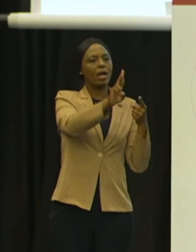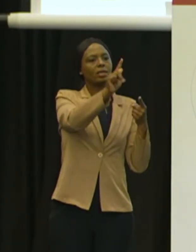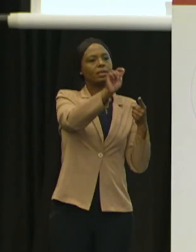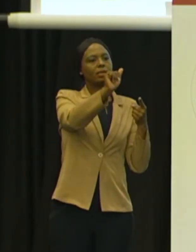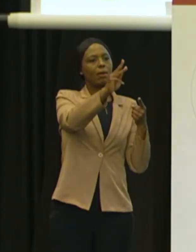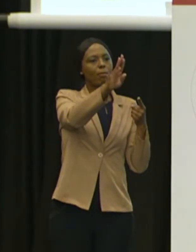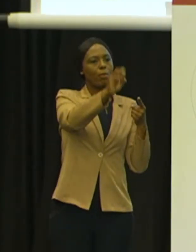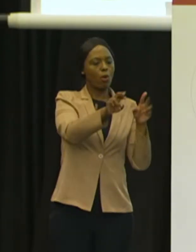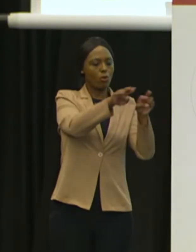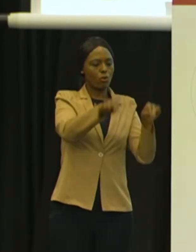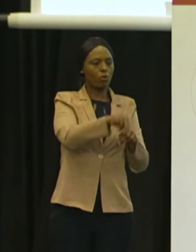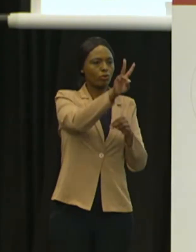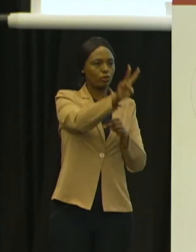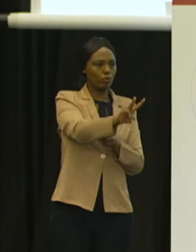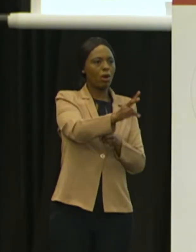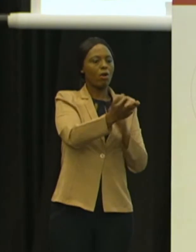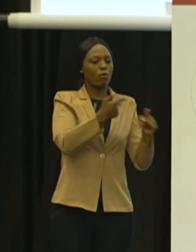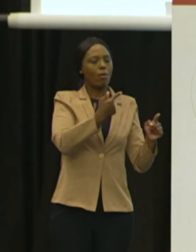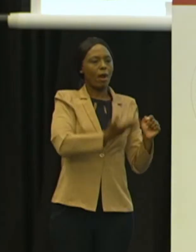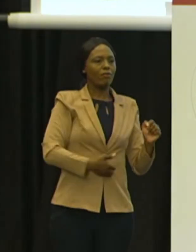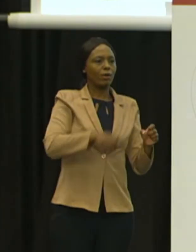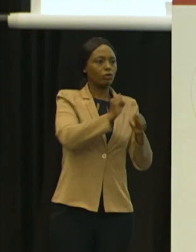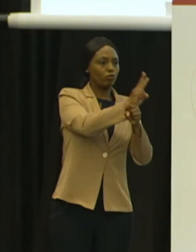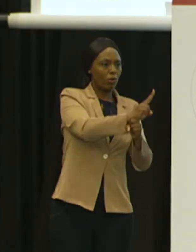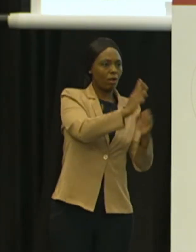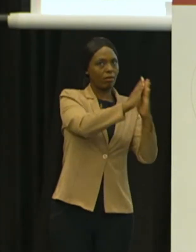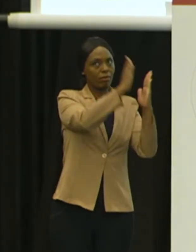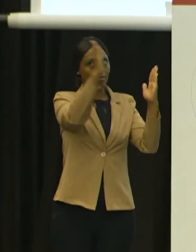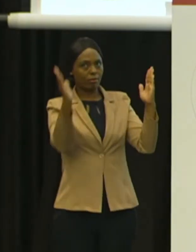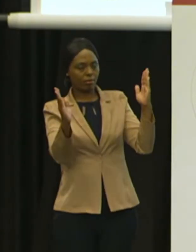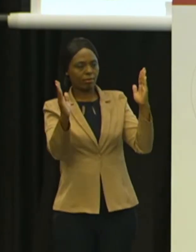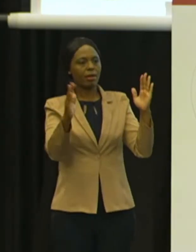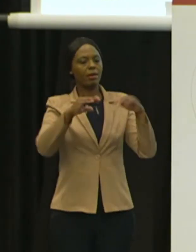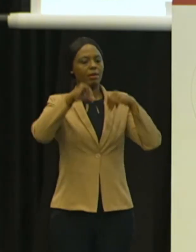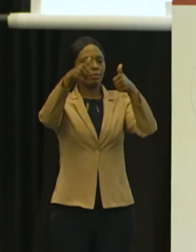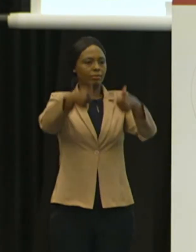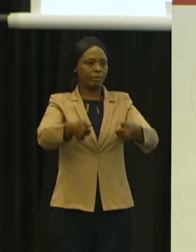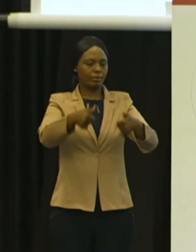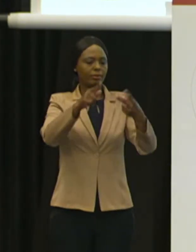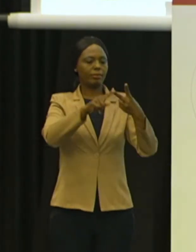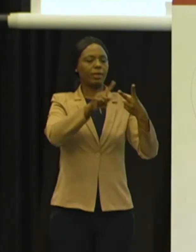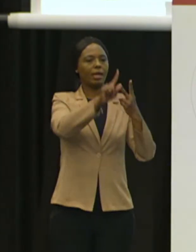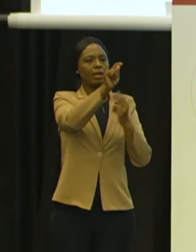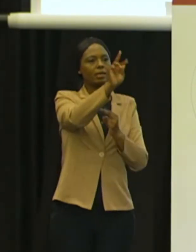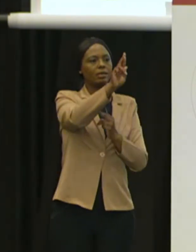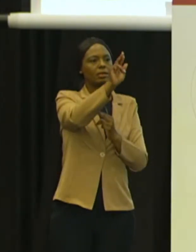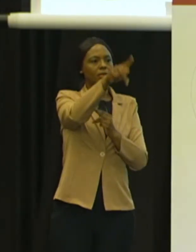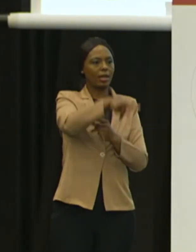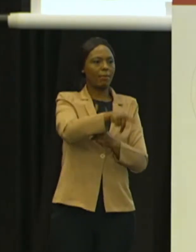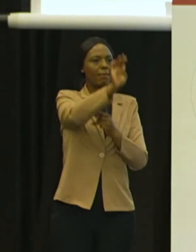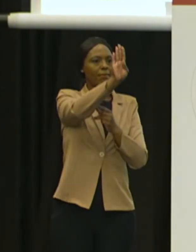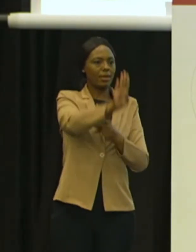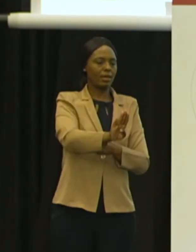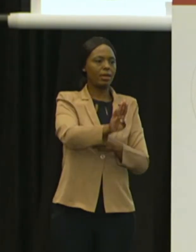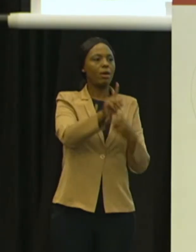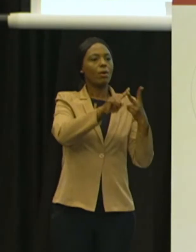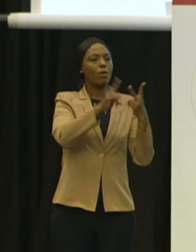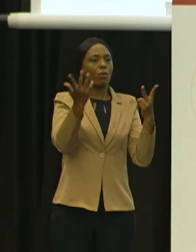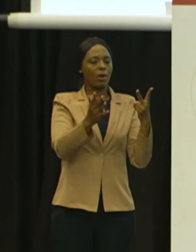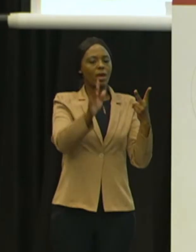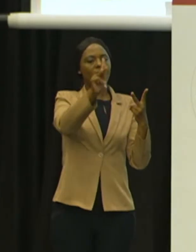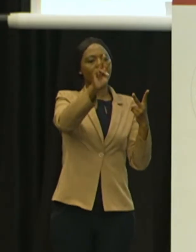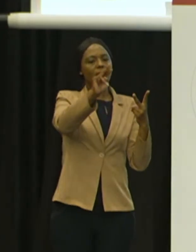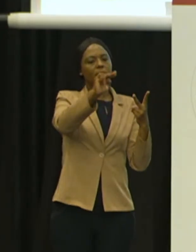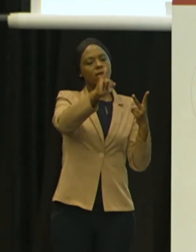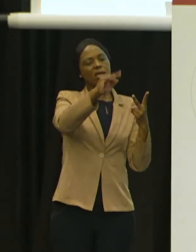And we have a session from 12:30, and the other session is in track B, It is in King Shaka Room